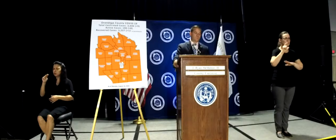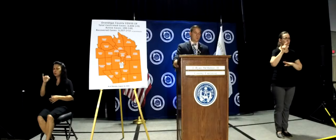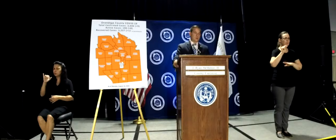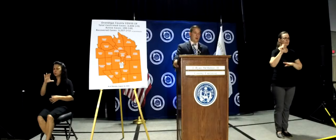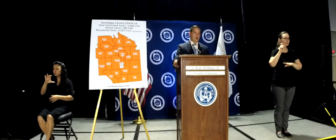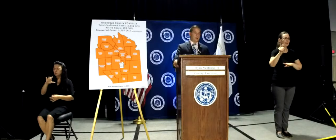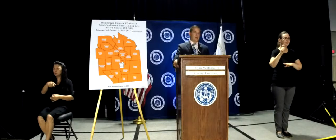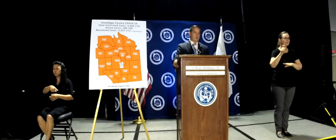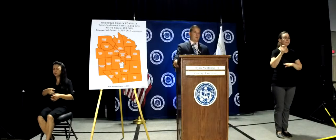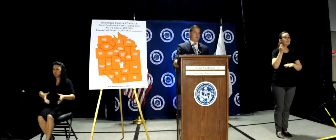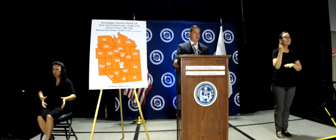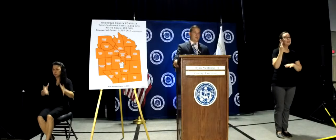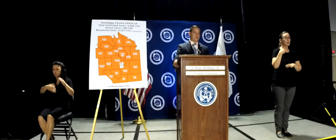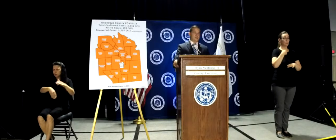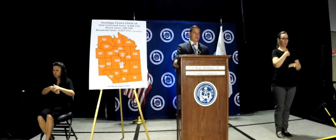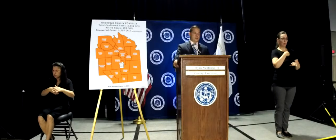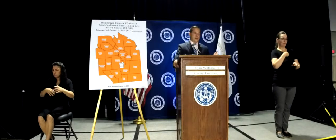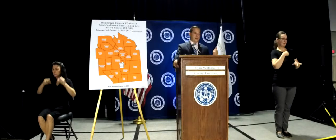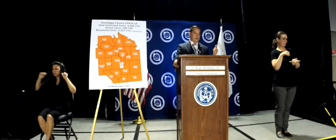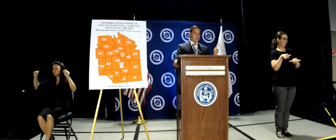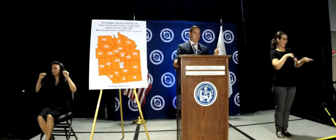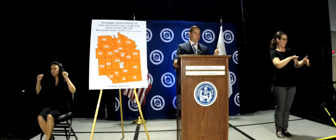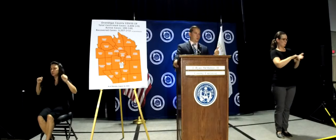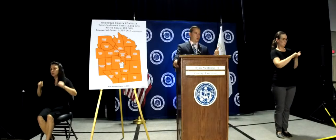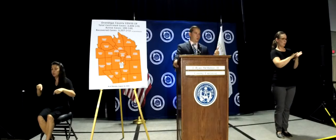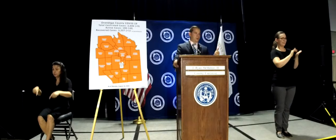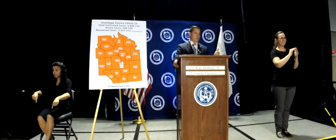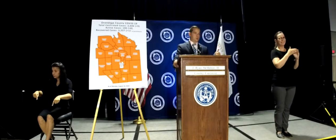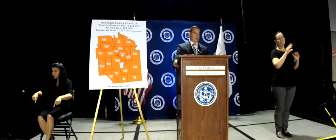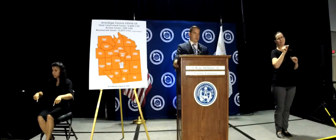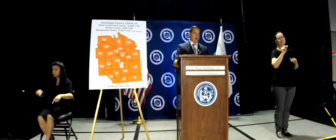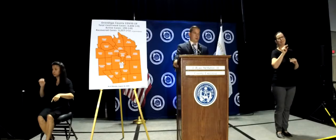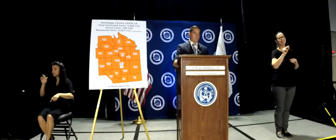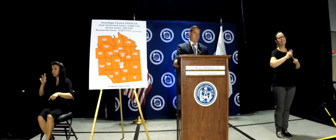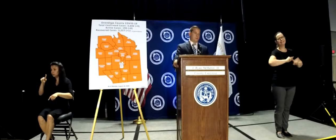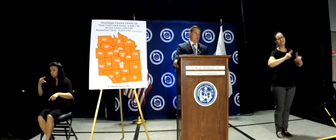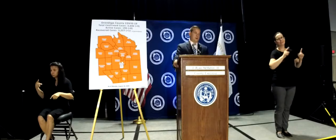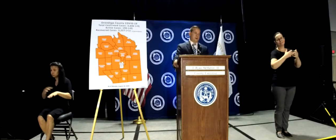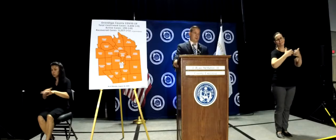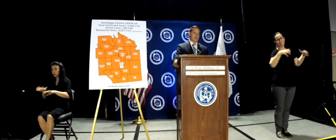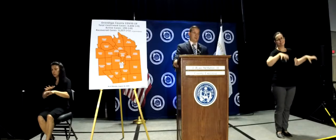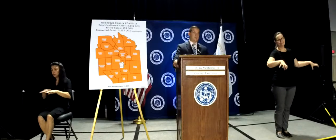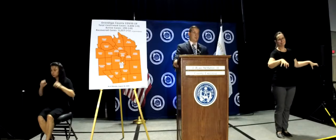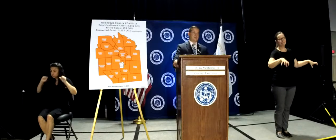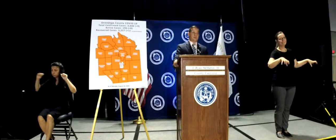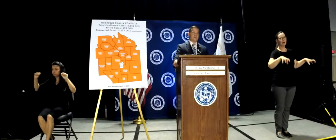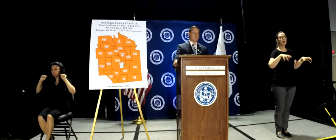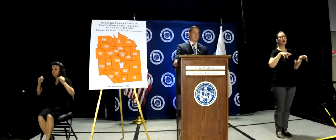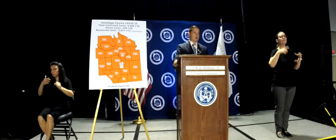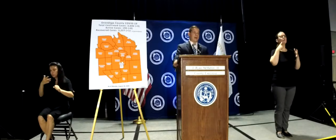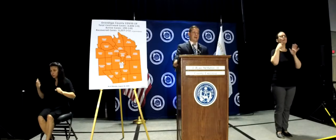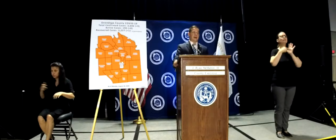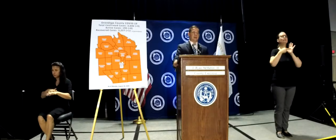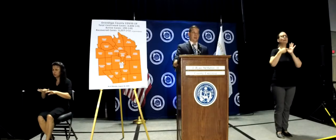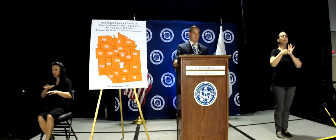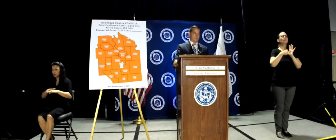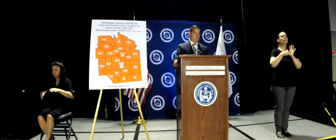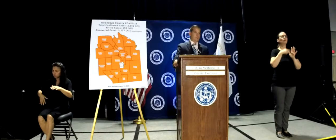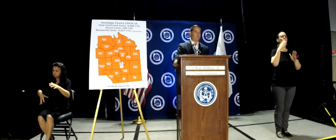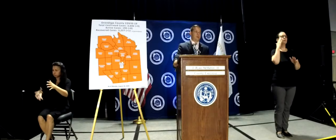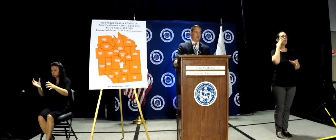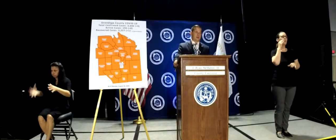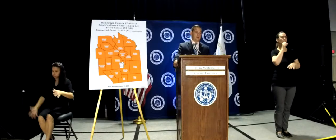so there's things that Super Dirt Week in Oswego County. This thing's hanging on a